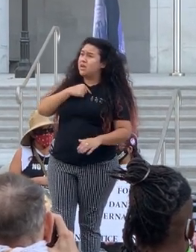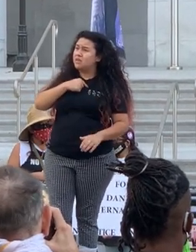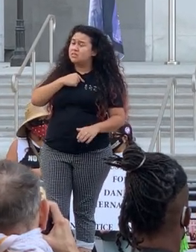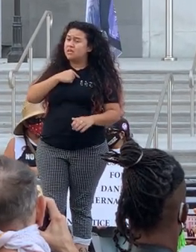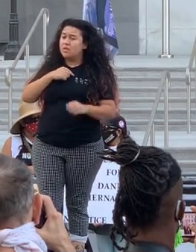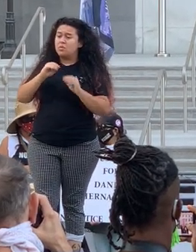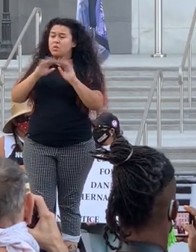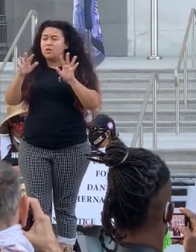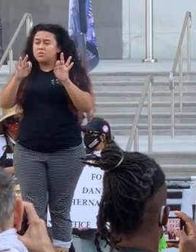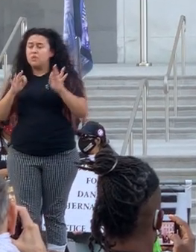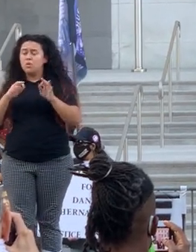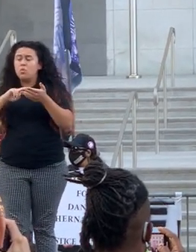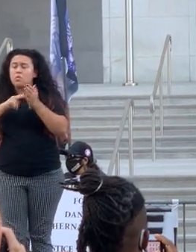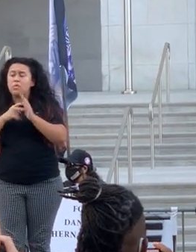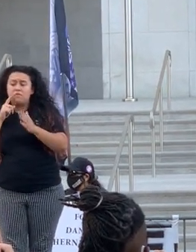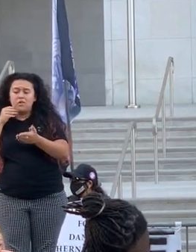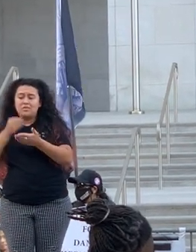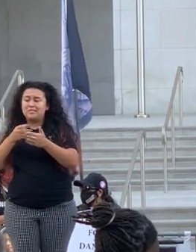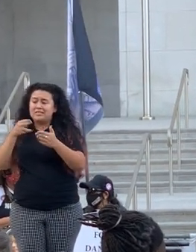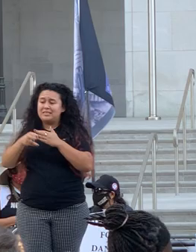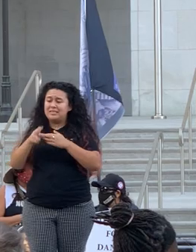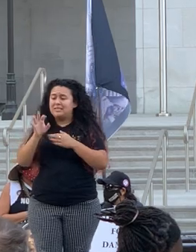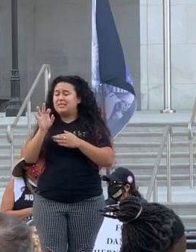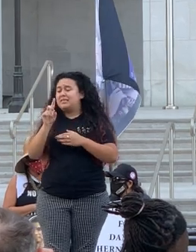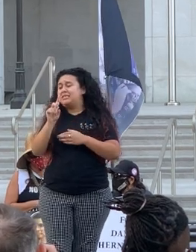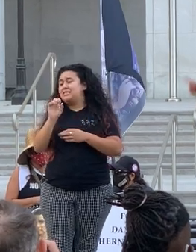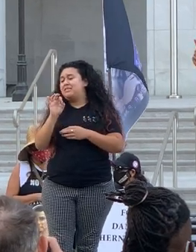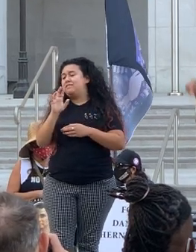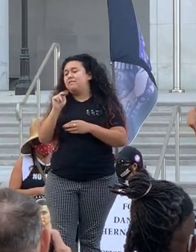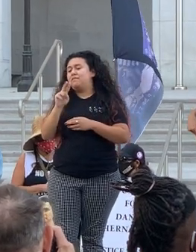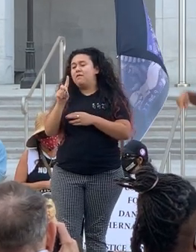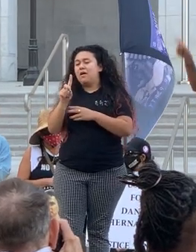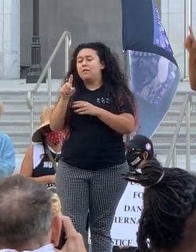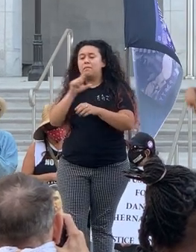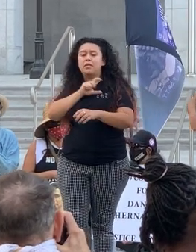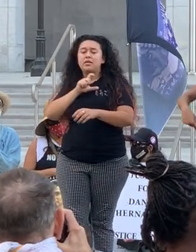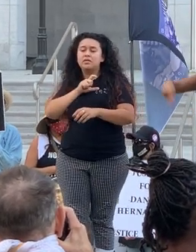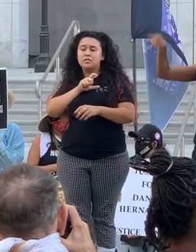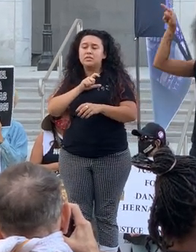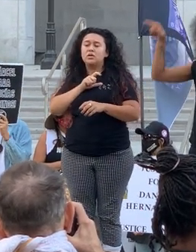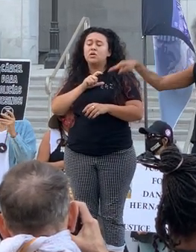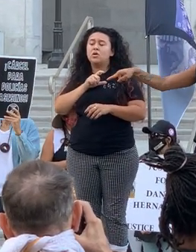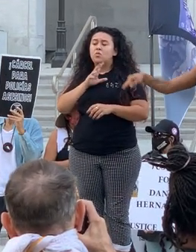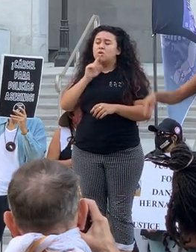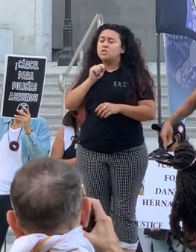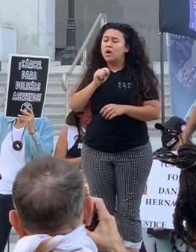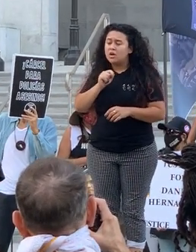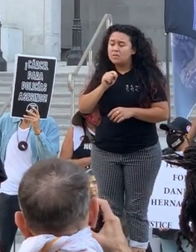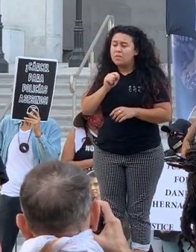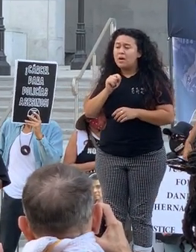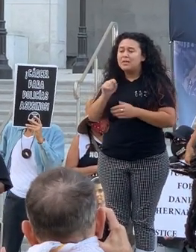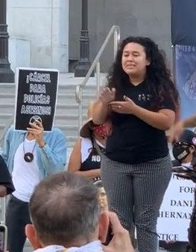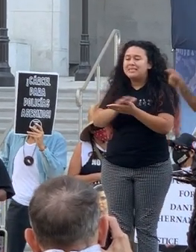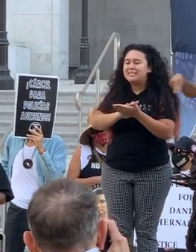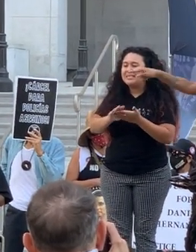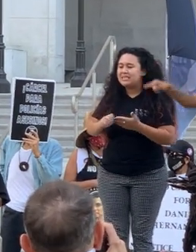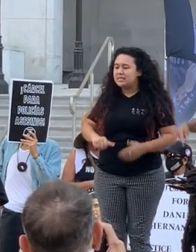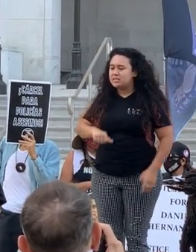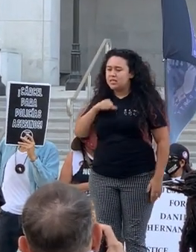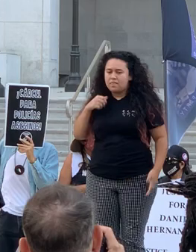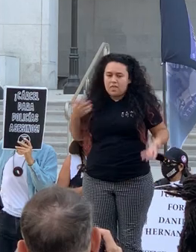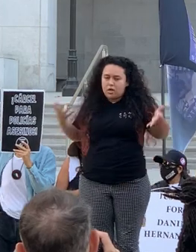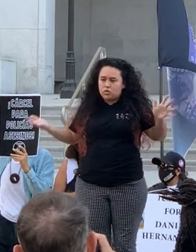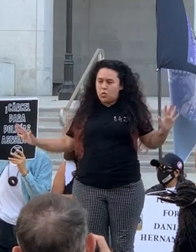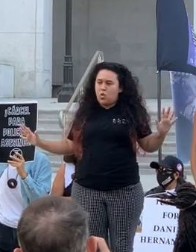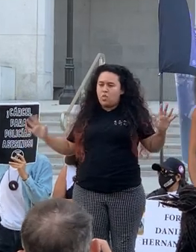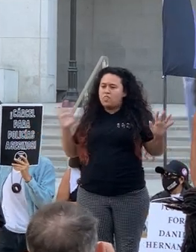police. And what we're actually talking about, people here defund, what we're talking about is decency and dignity. That is what we are